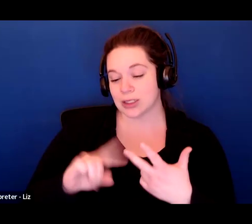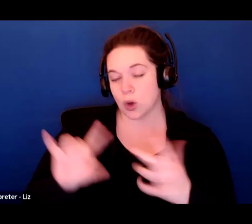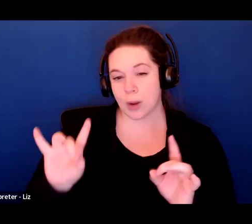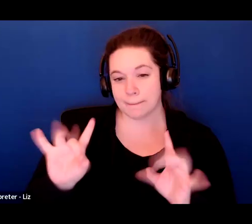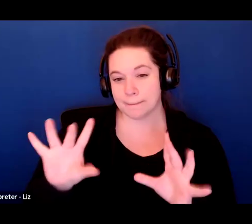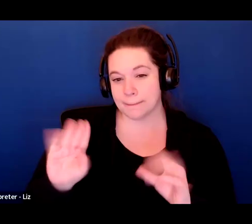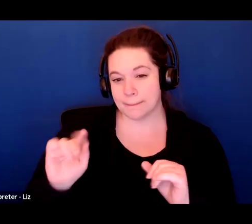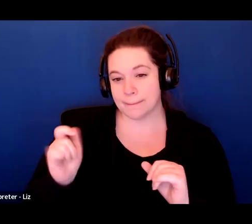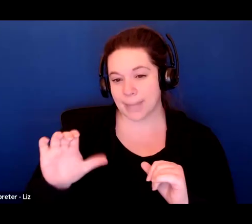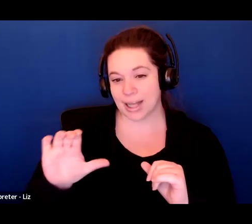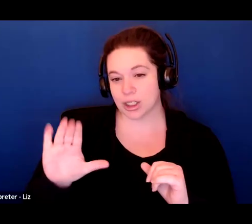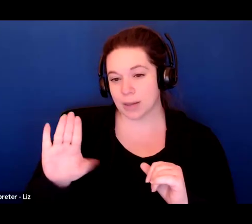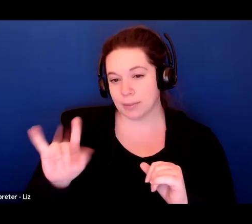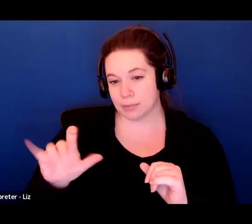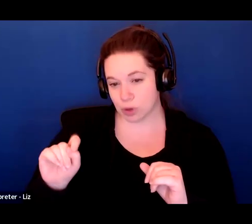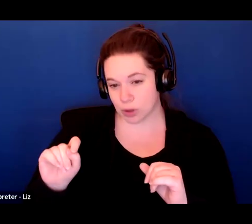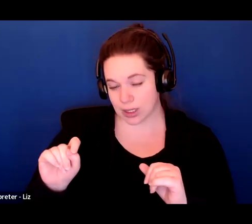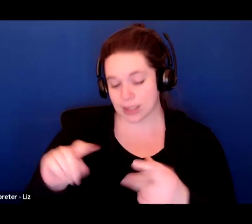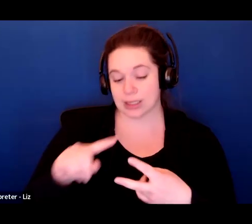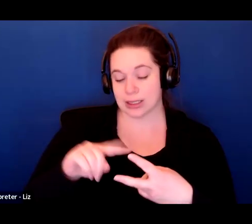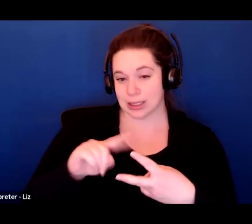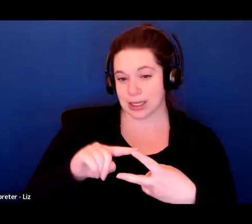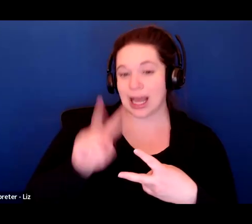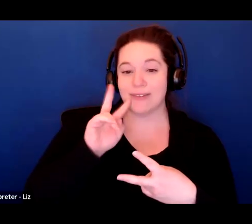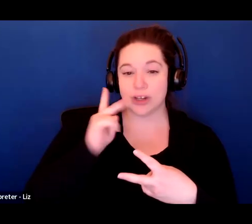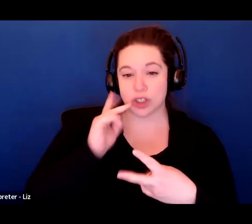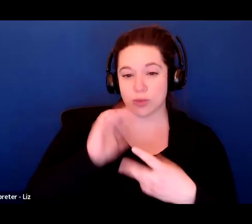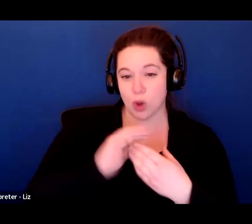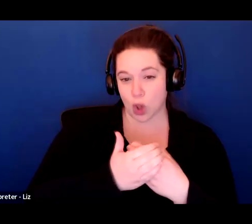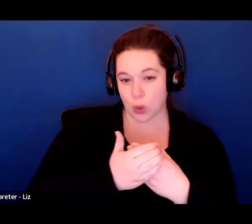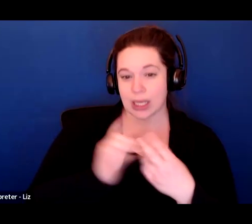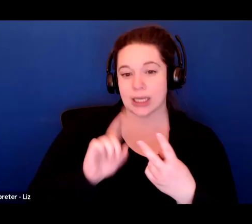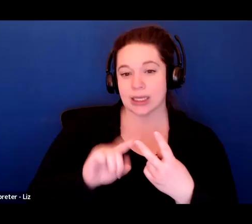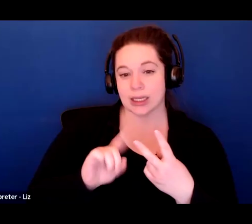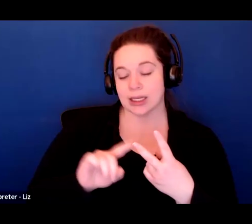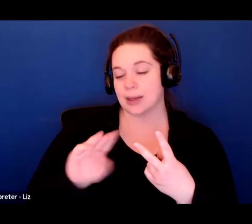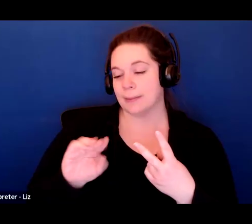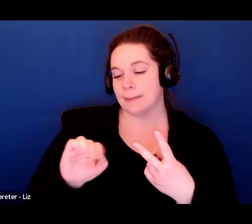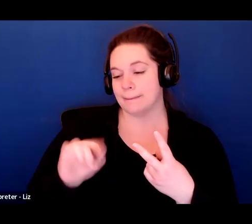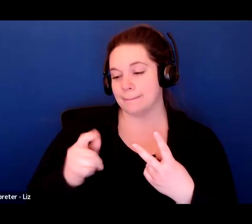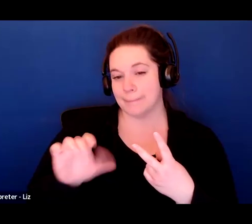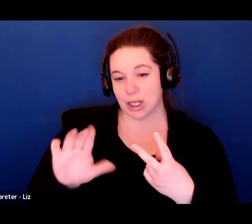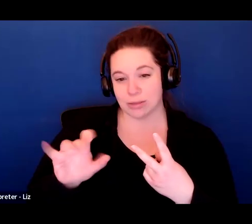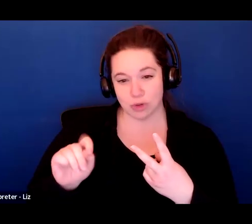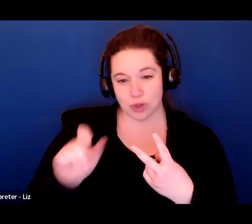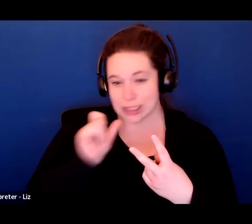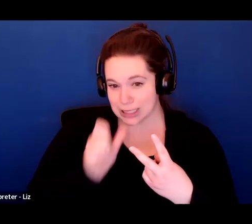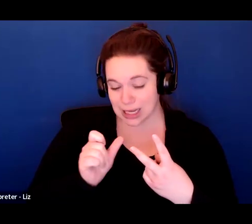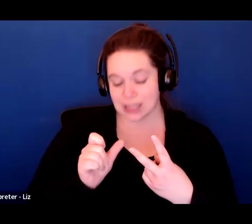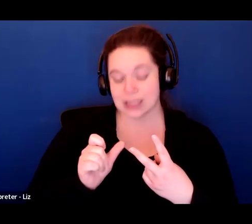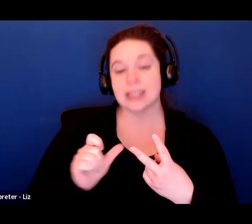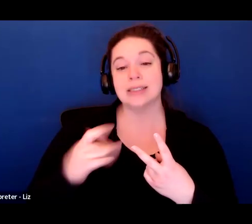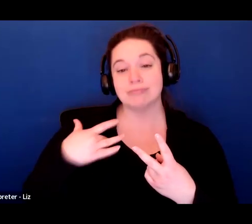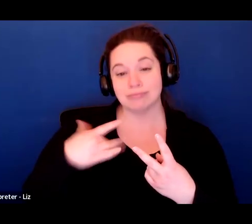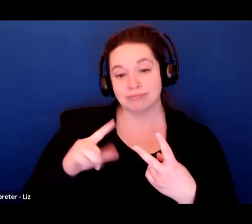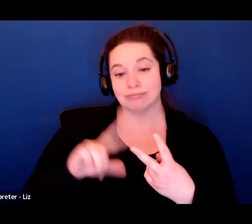the Ducalax has a vegetable coating, the Magic Bullet does not. So if you want one that works faster, people will gravitate